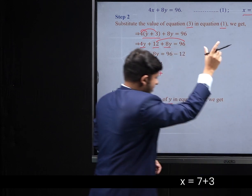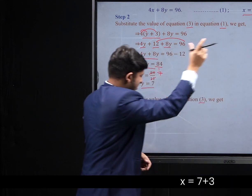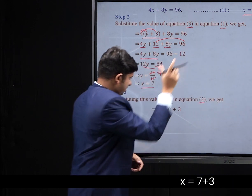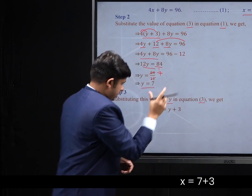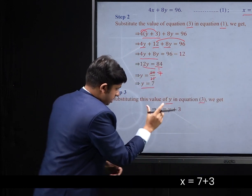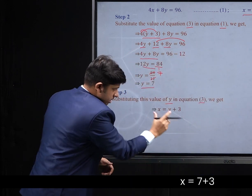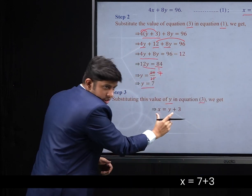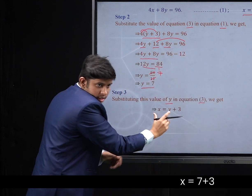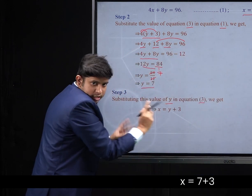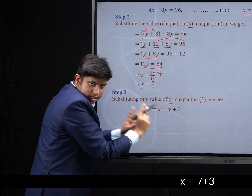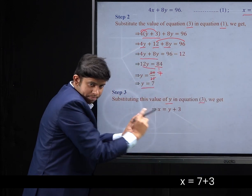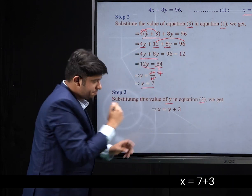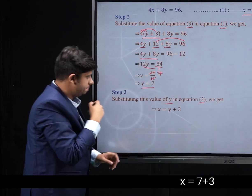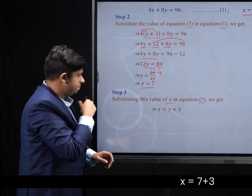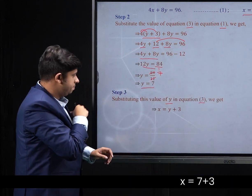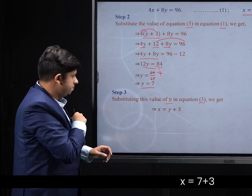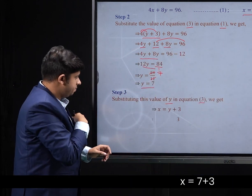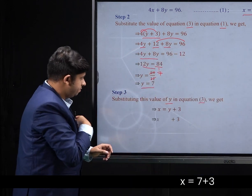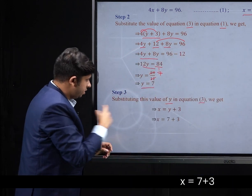equal to 7 plus 3,